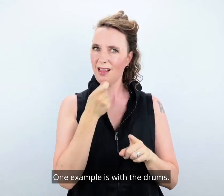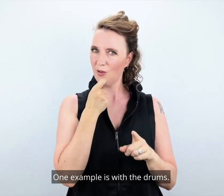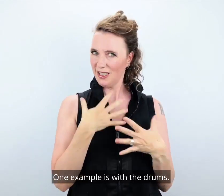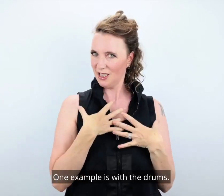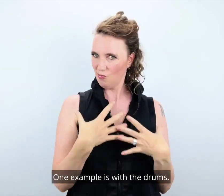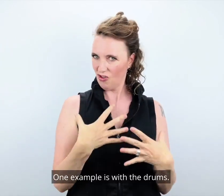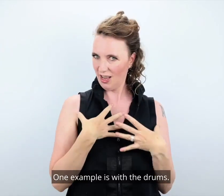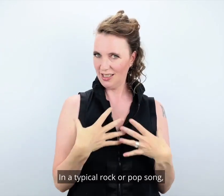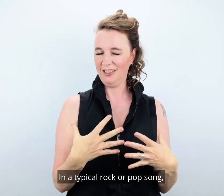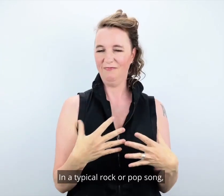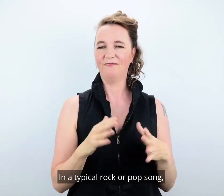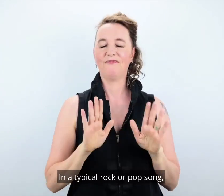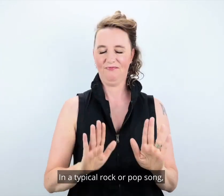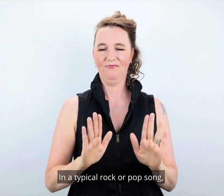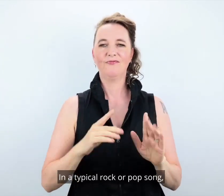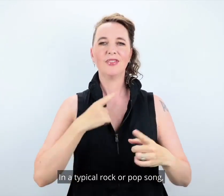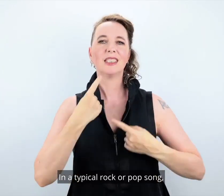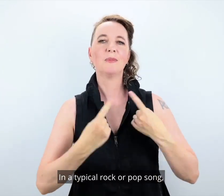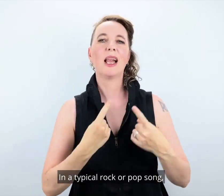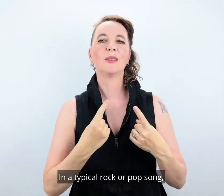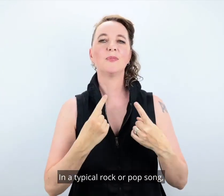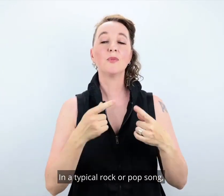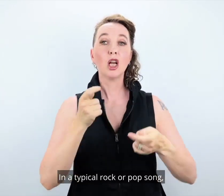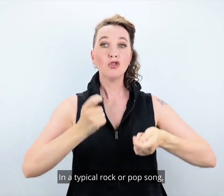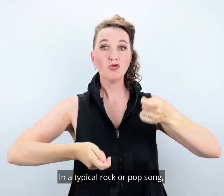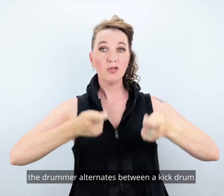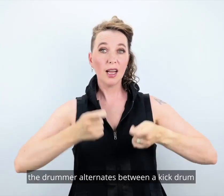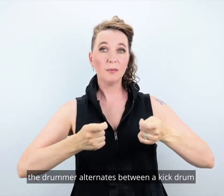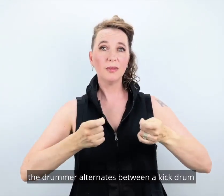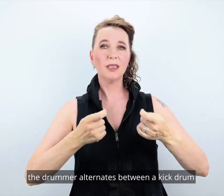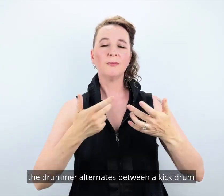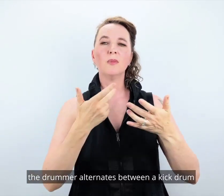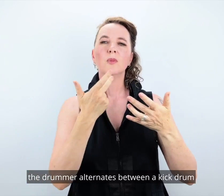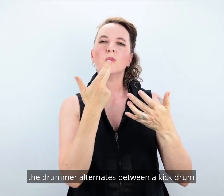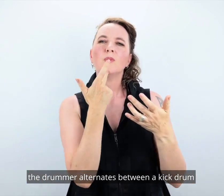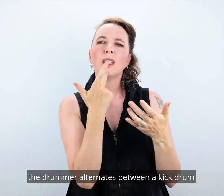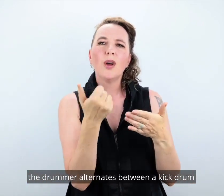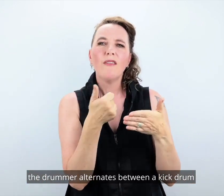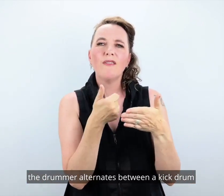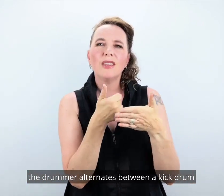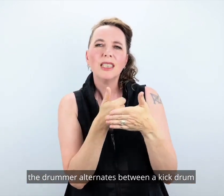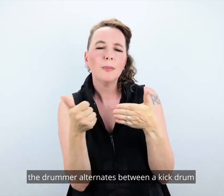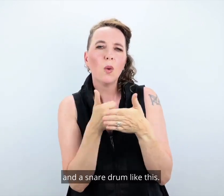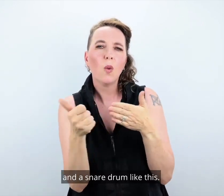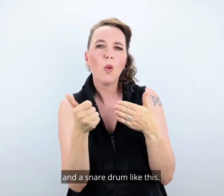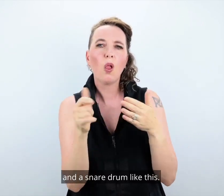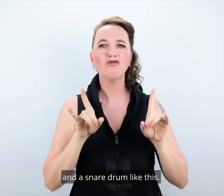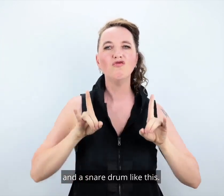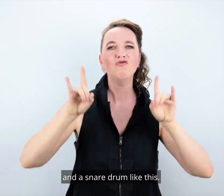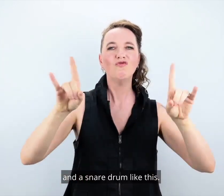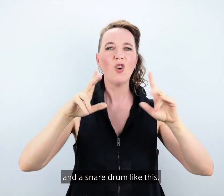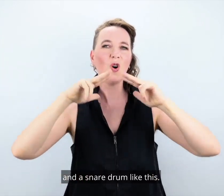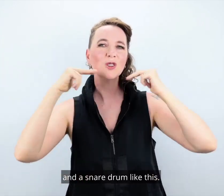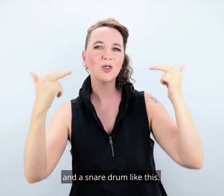drums. In a typical rock or pop song, the drummer alternates between a kick drum and a snare drum like this.